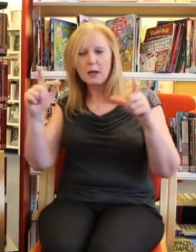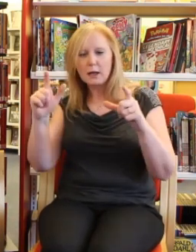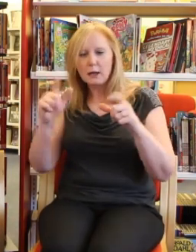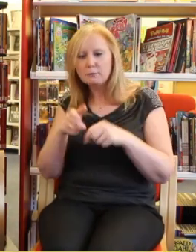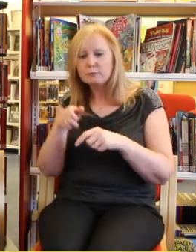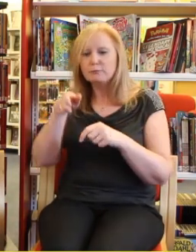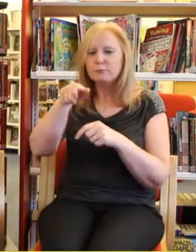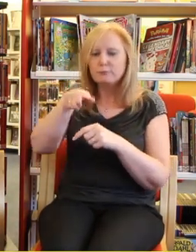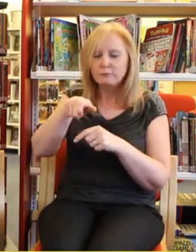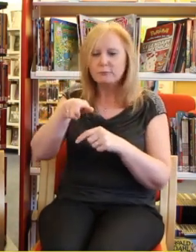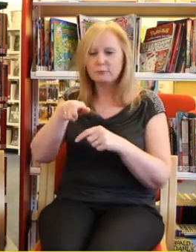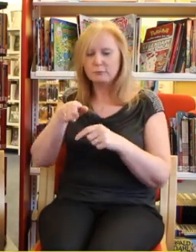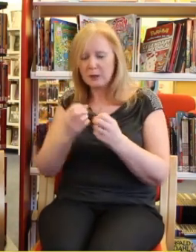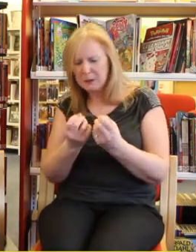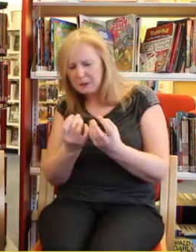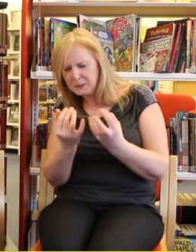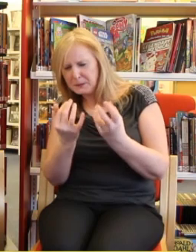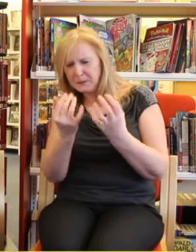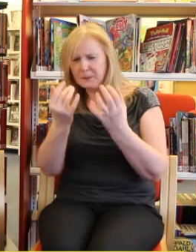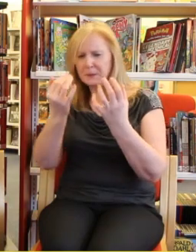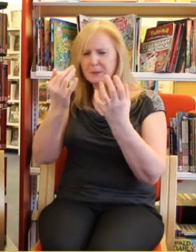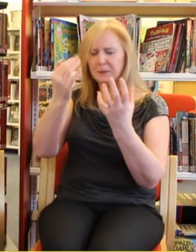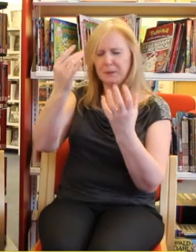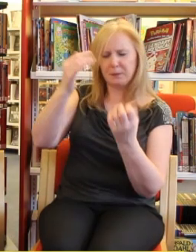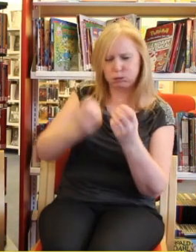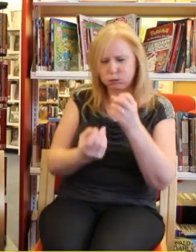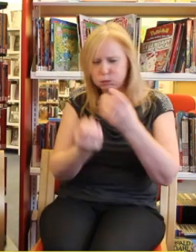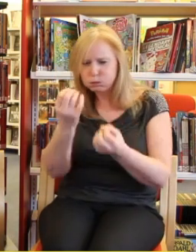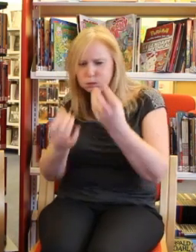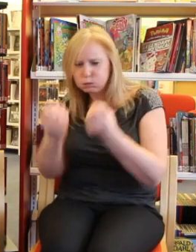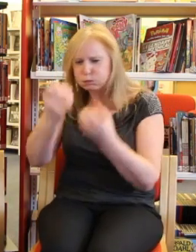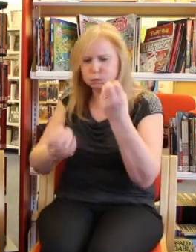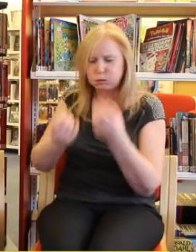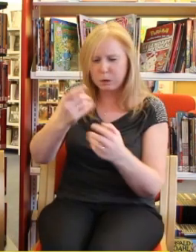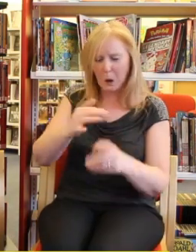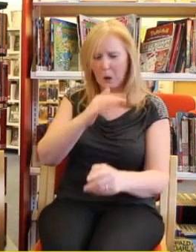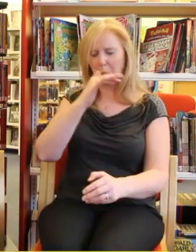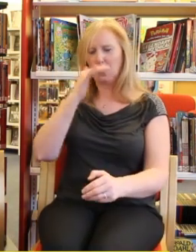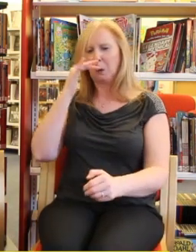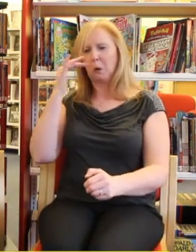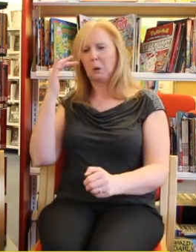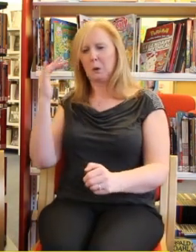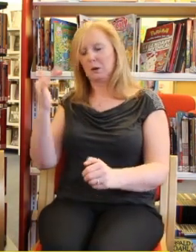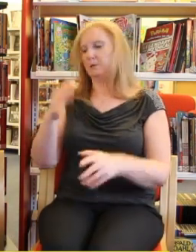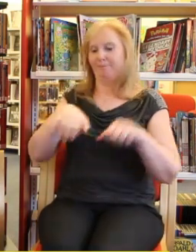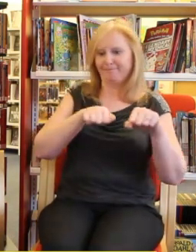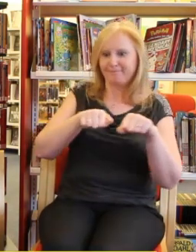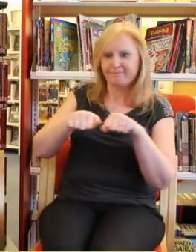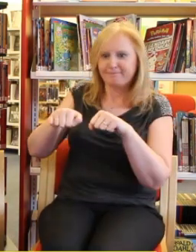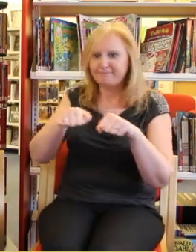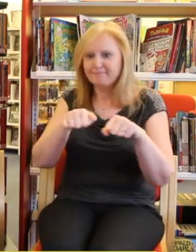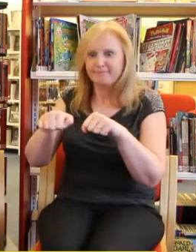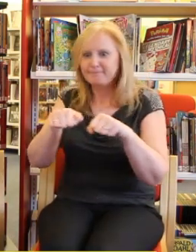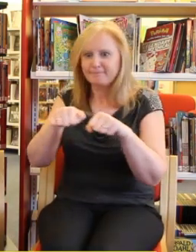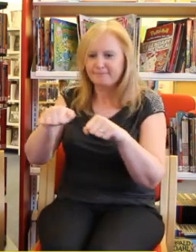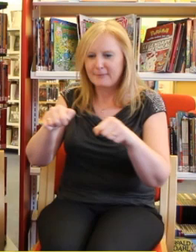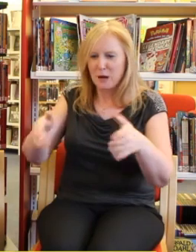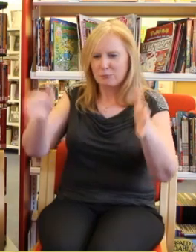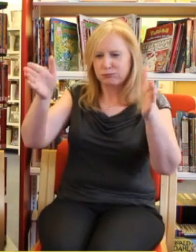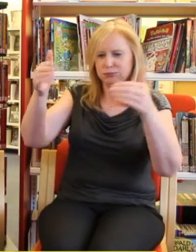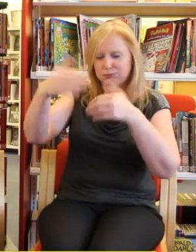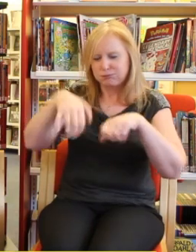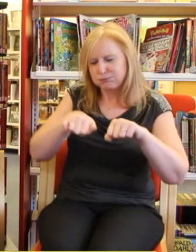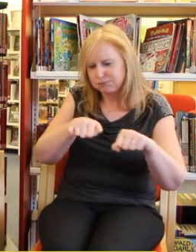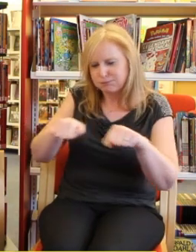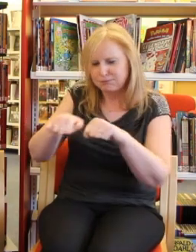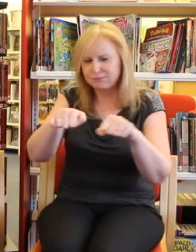It steamed and it hissed and it bubbled and stank as she wheeled it along in a massive glass